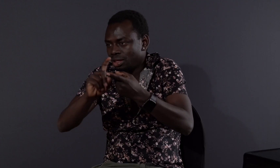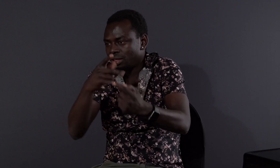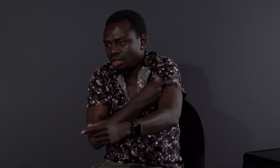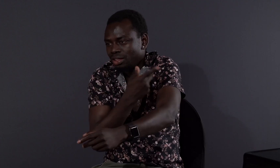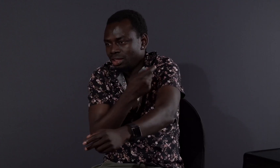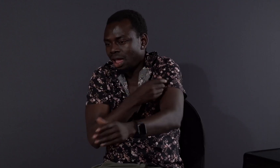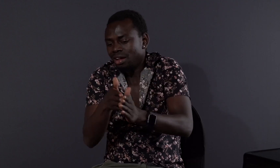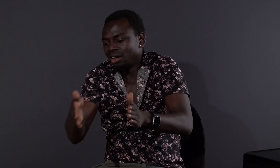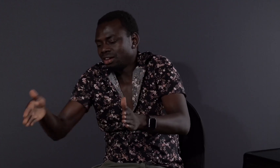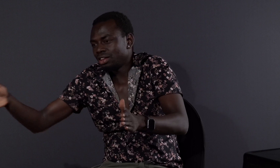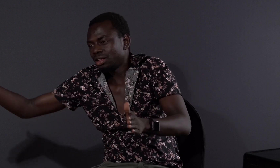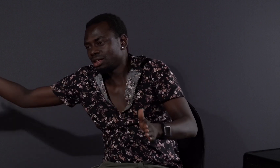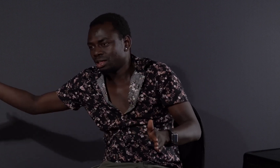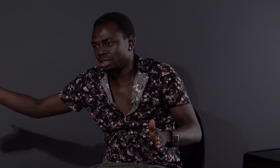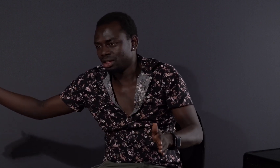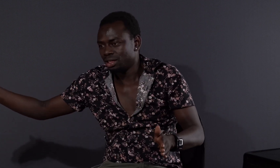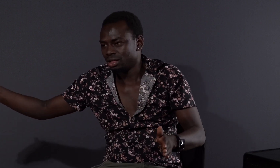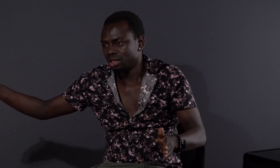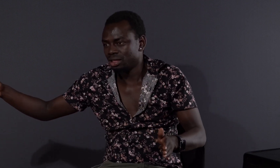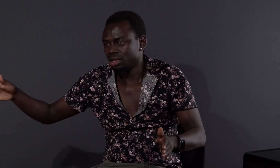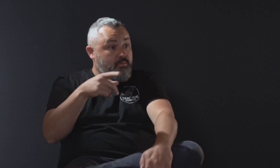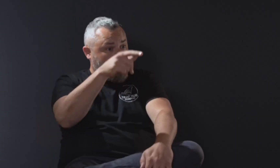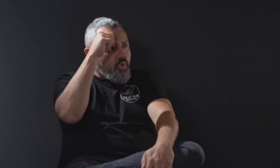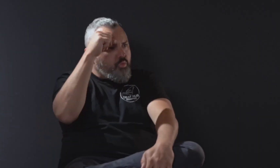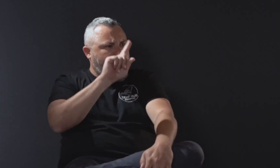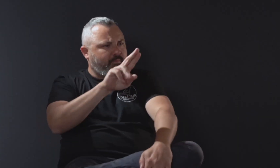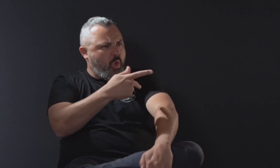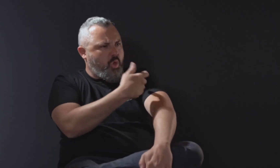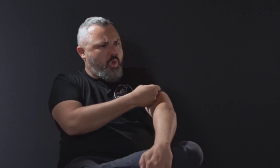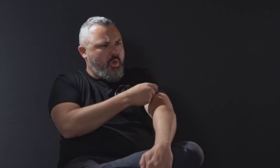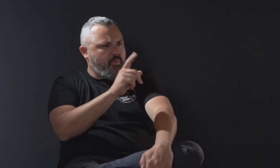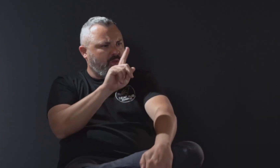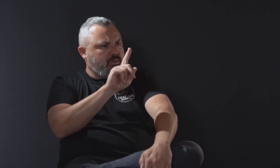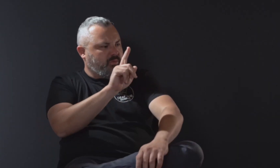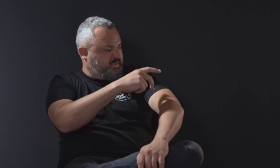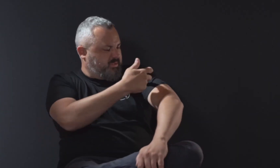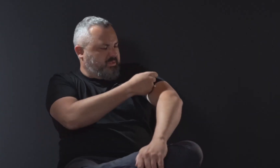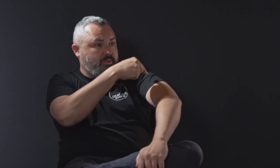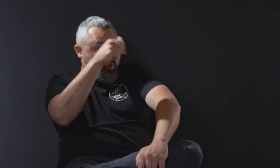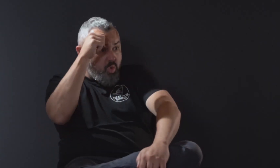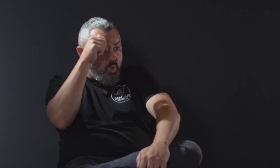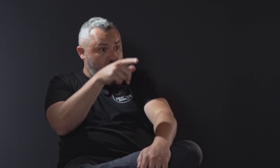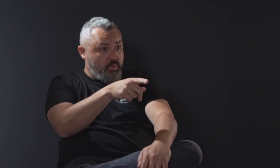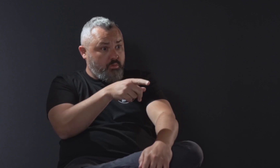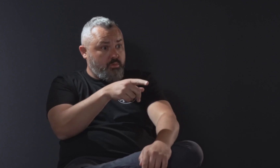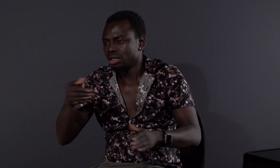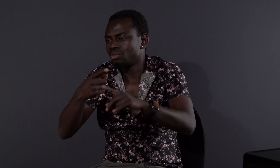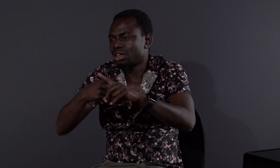That's right, I continued taking a full course of the injections. And were you ever told what the vaccine contained? Well,